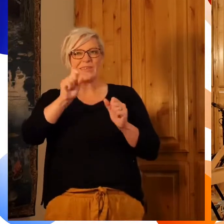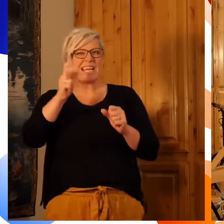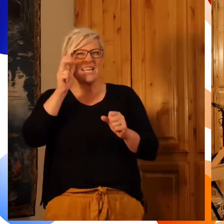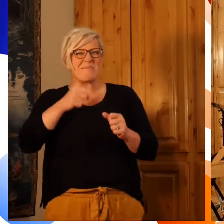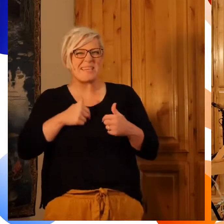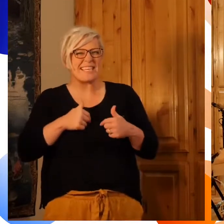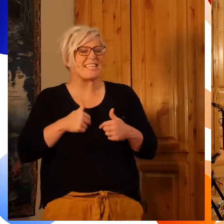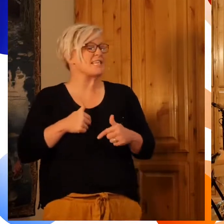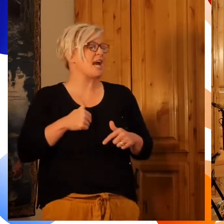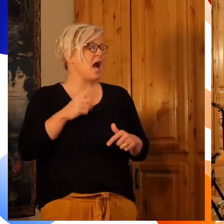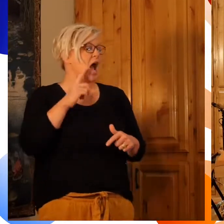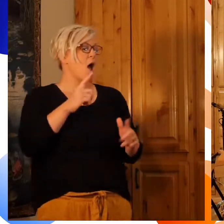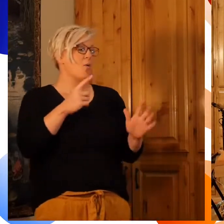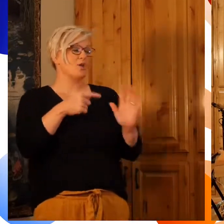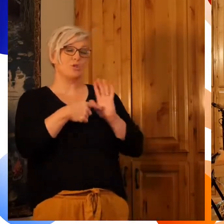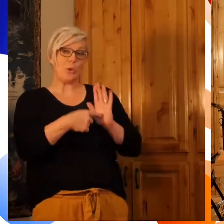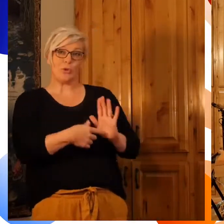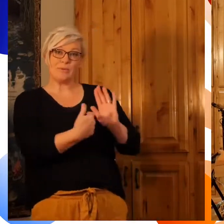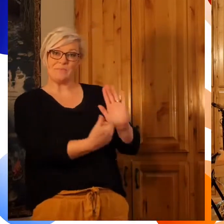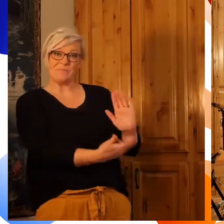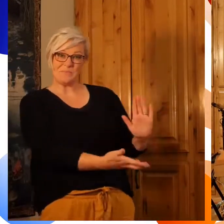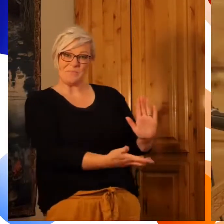that you can see it.